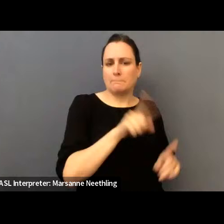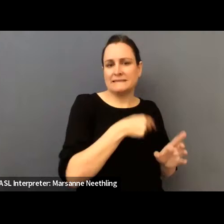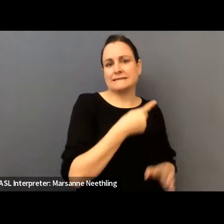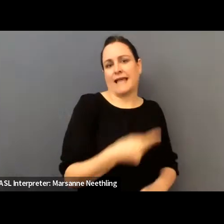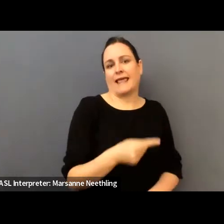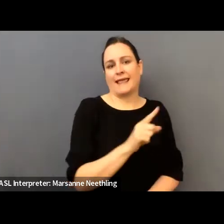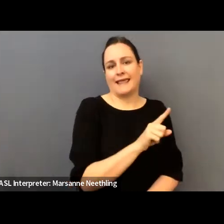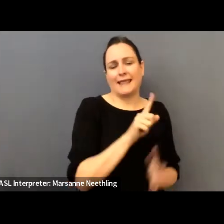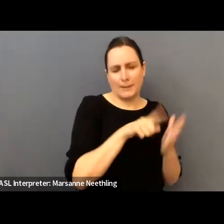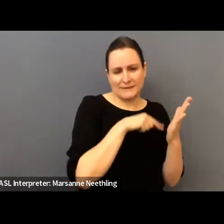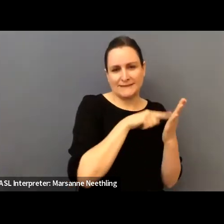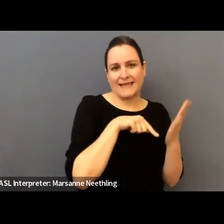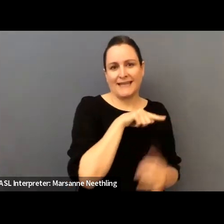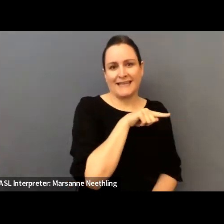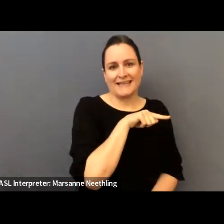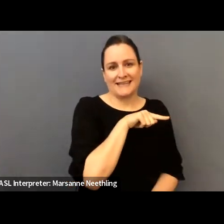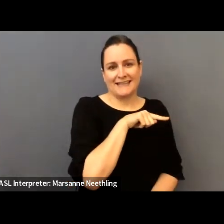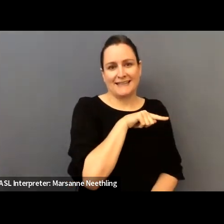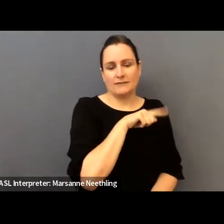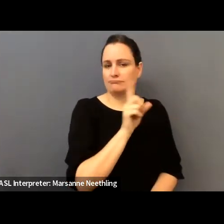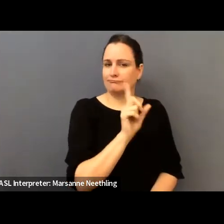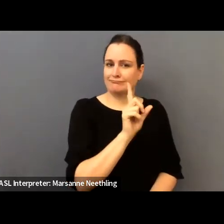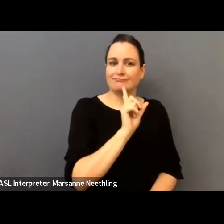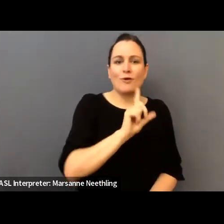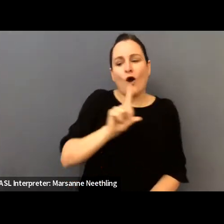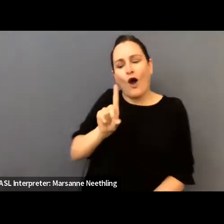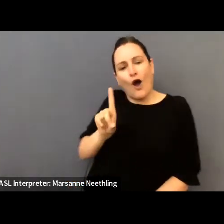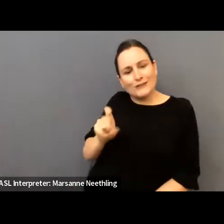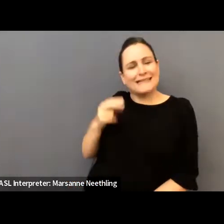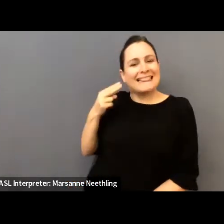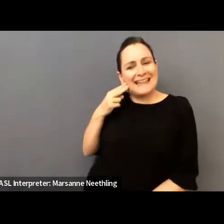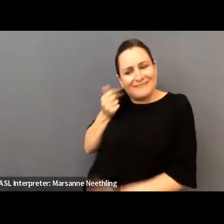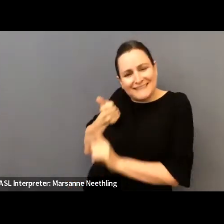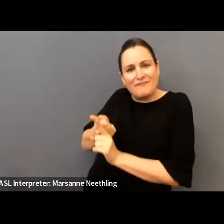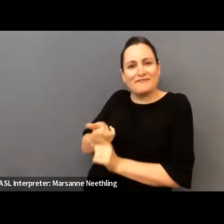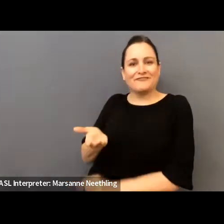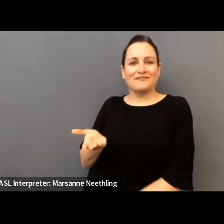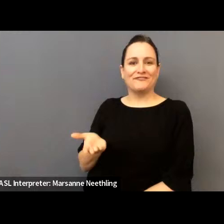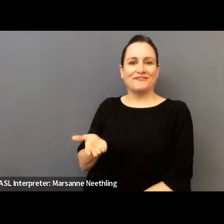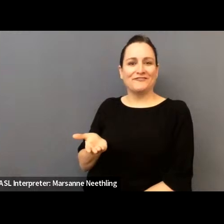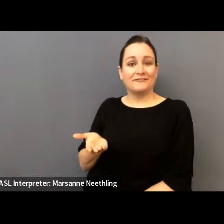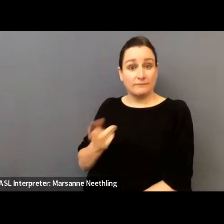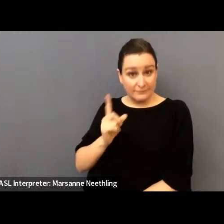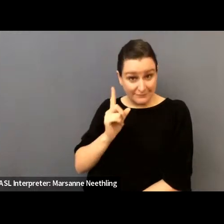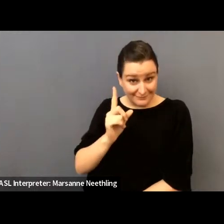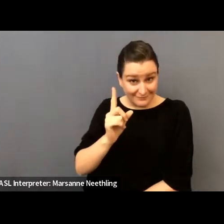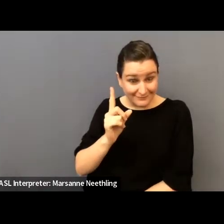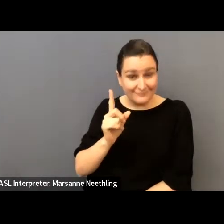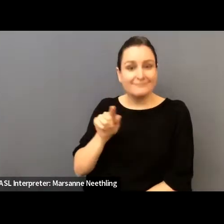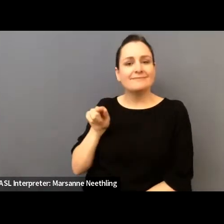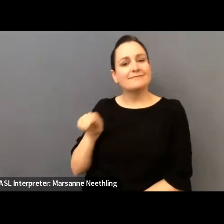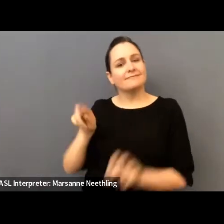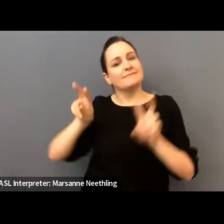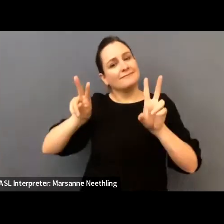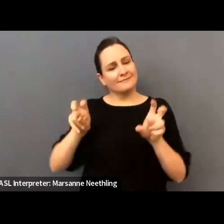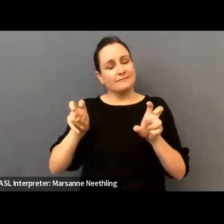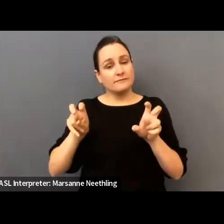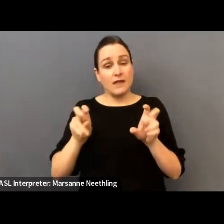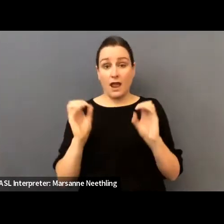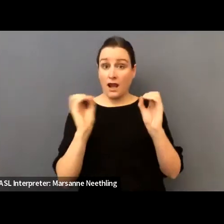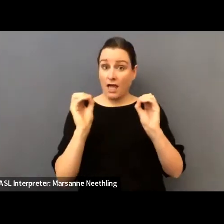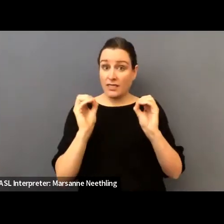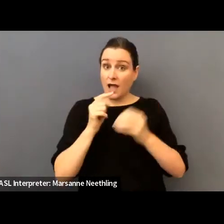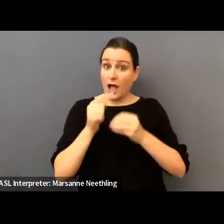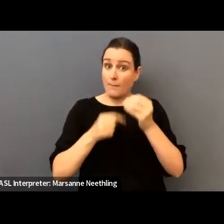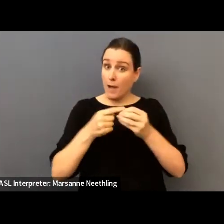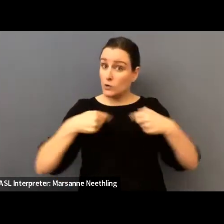the questions should be asked to deaf people themselves. And it comes back again to nothing about us without us.